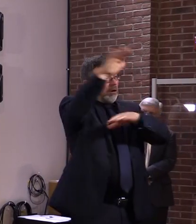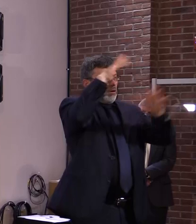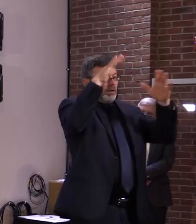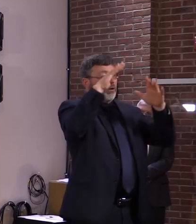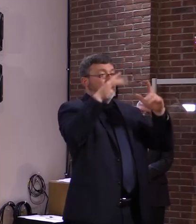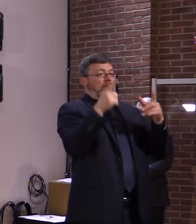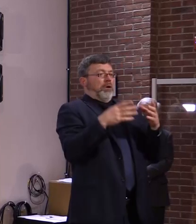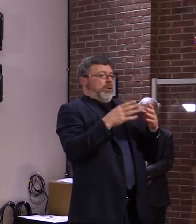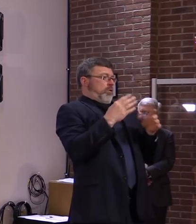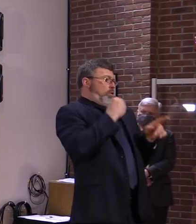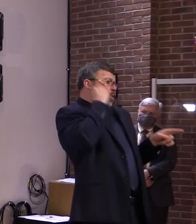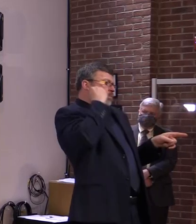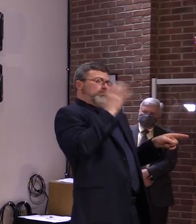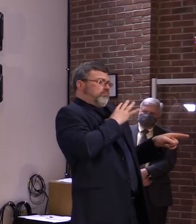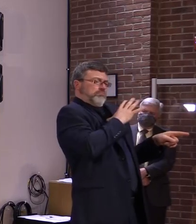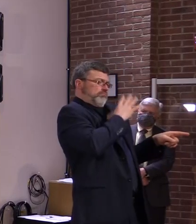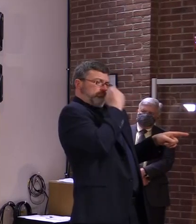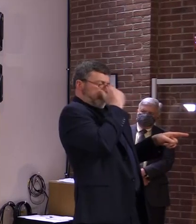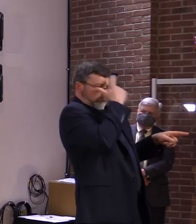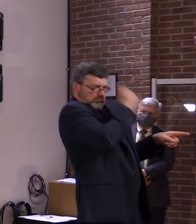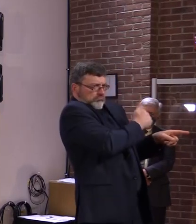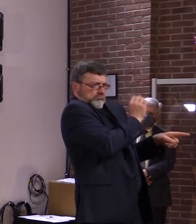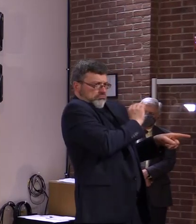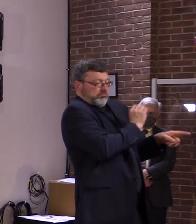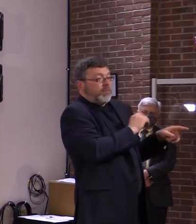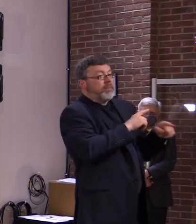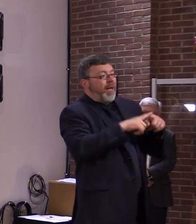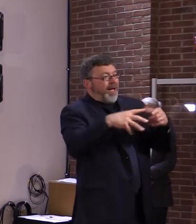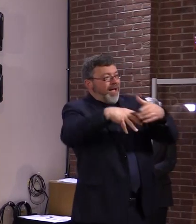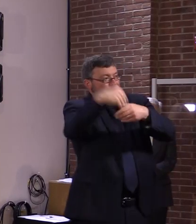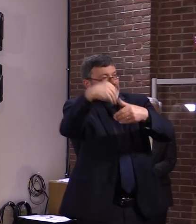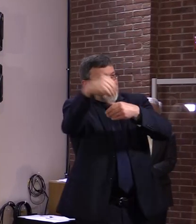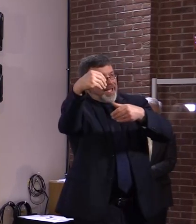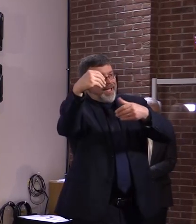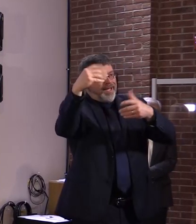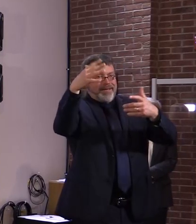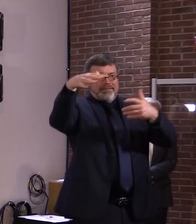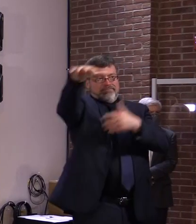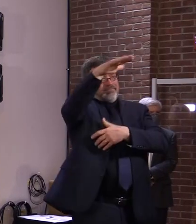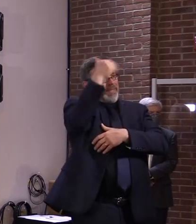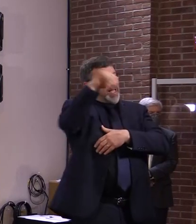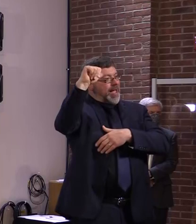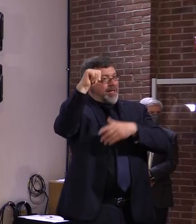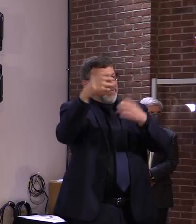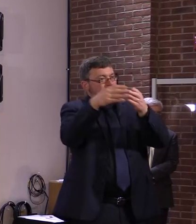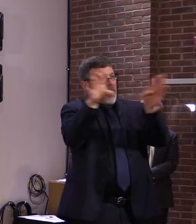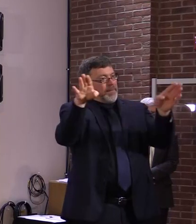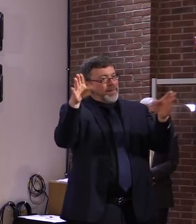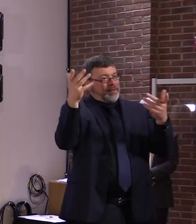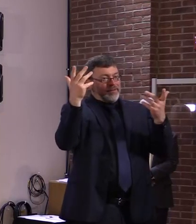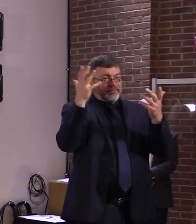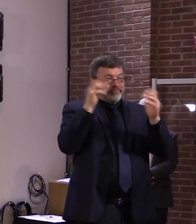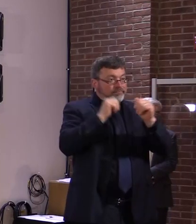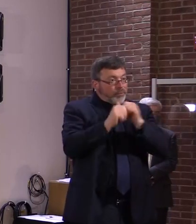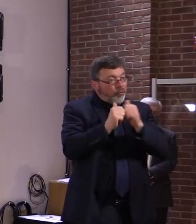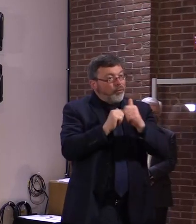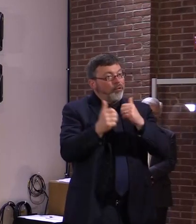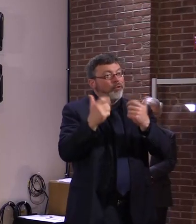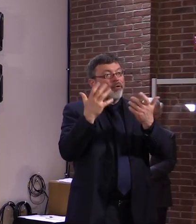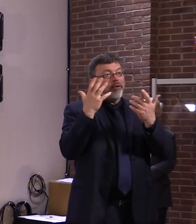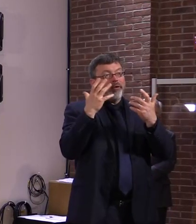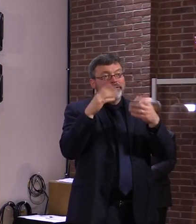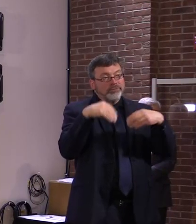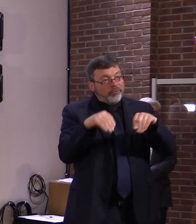household. That is a strategy to help protect others who may not be vaccinated